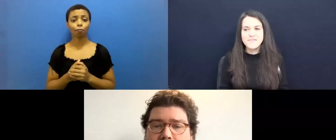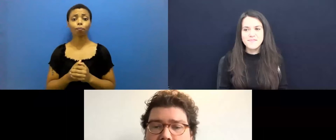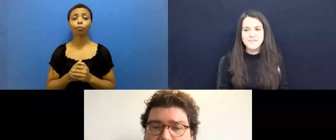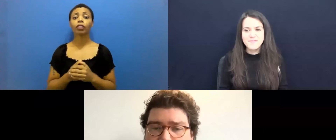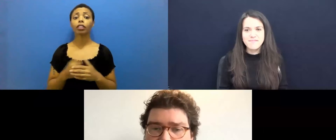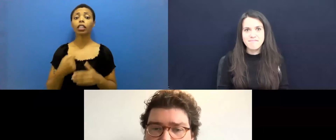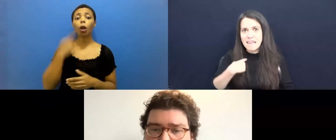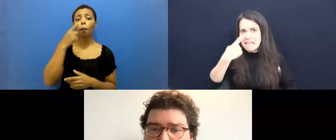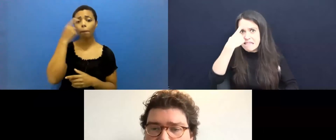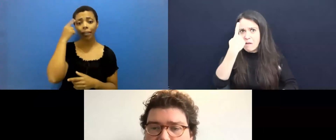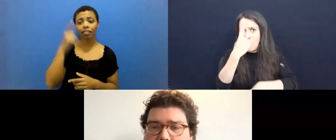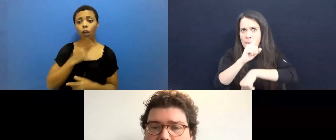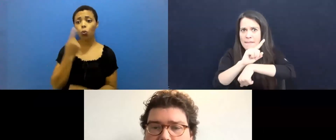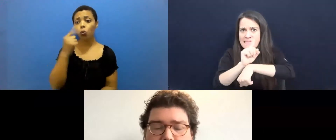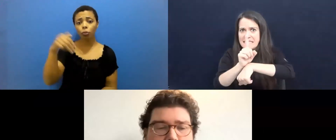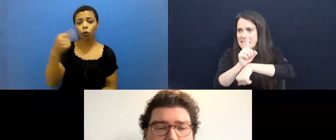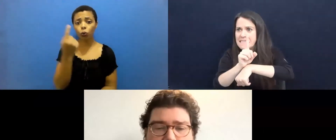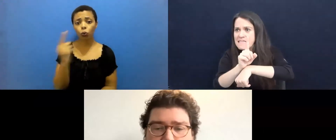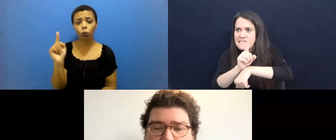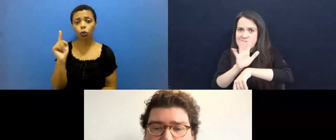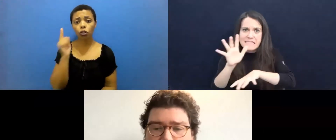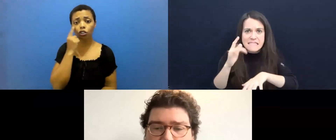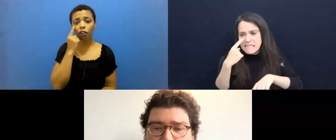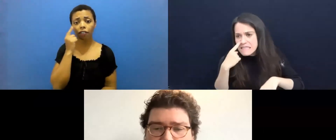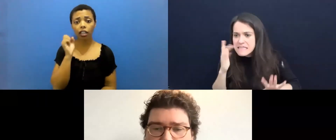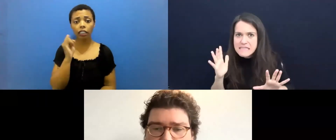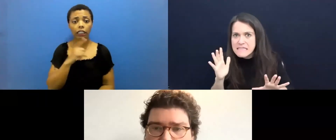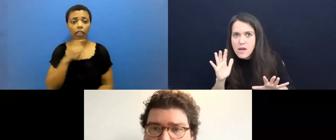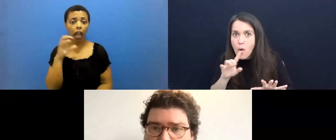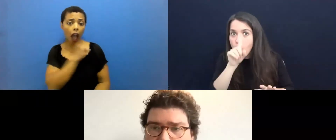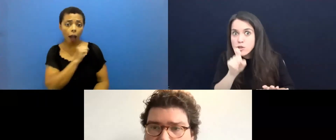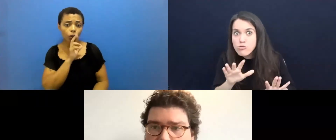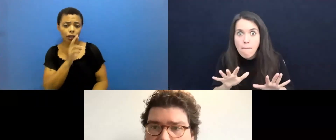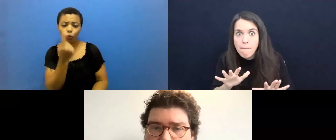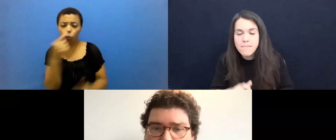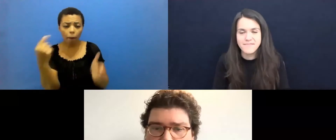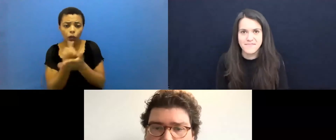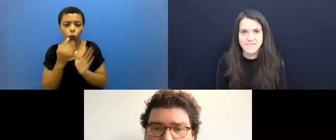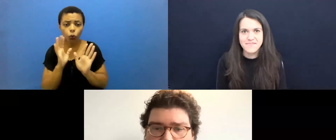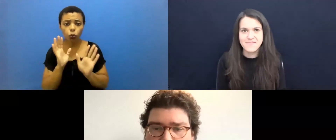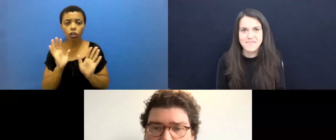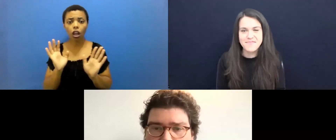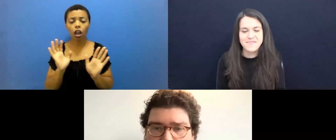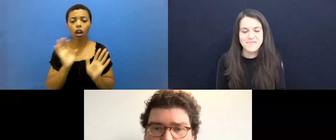1 minute left. Let me see real quick if we have other questions.